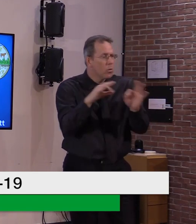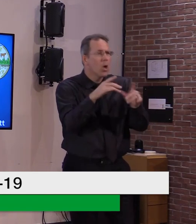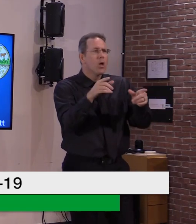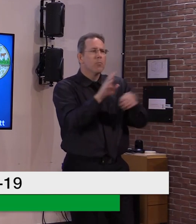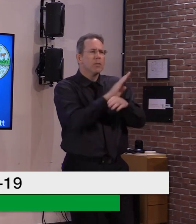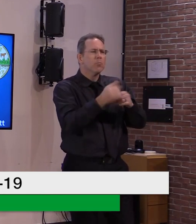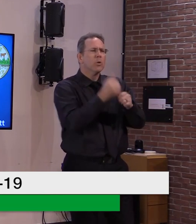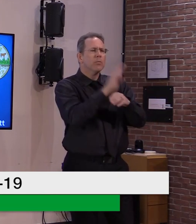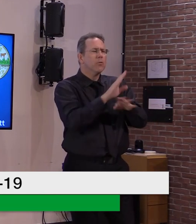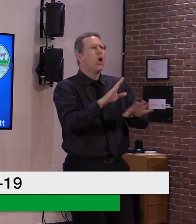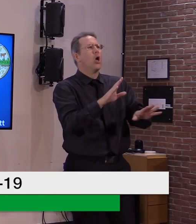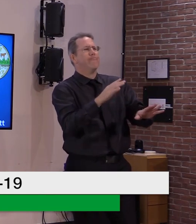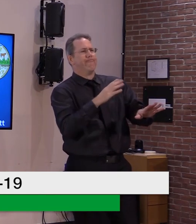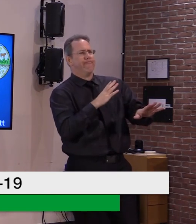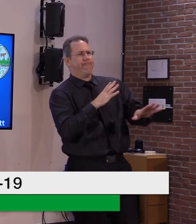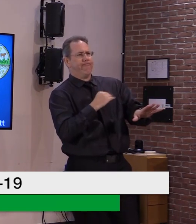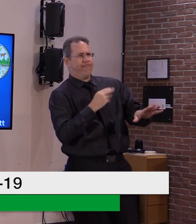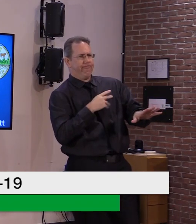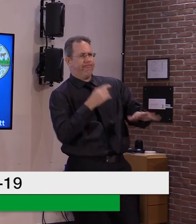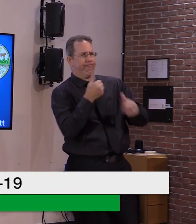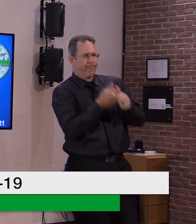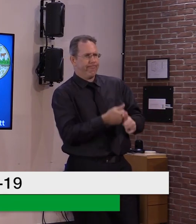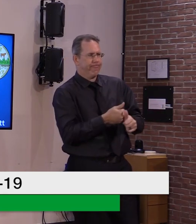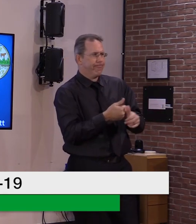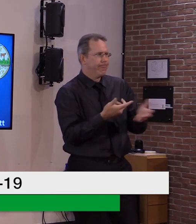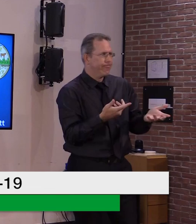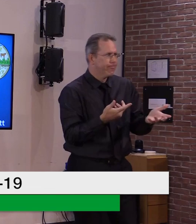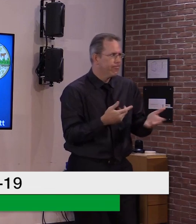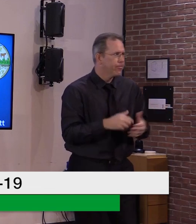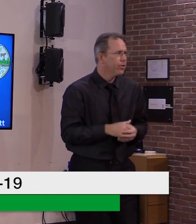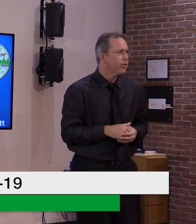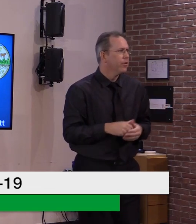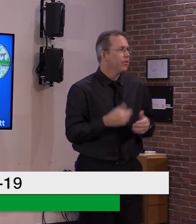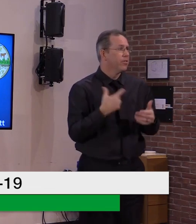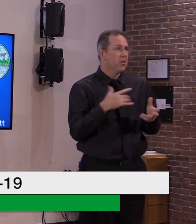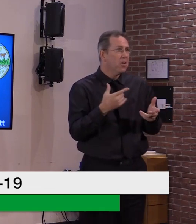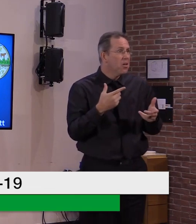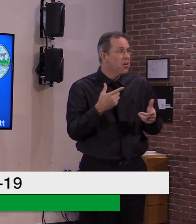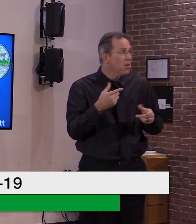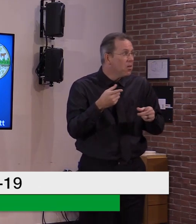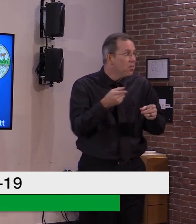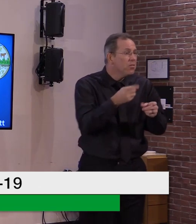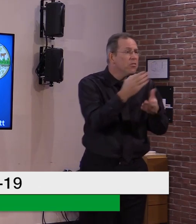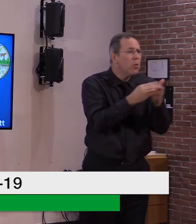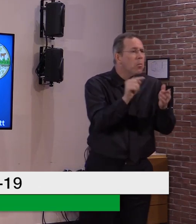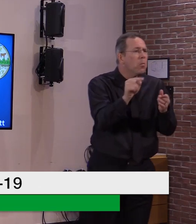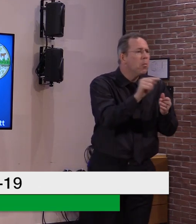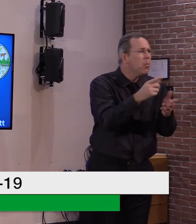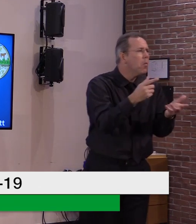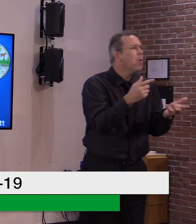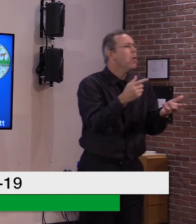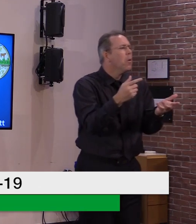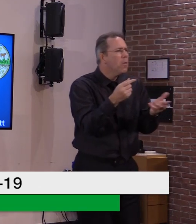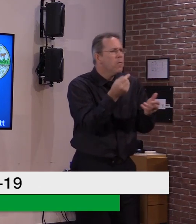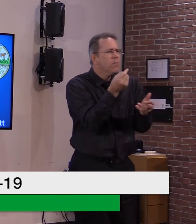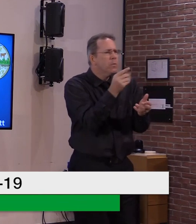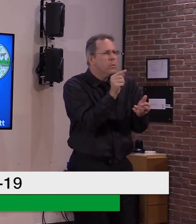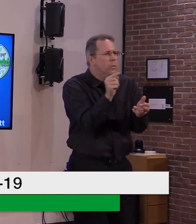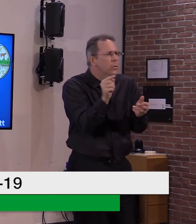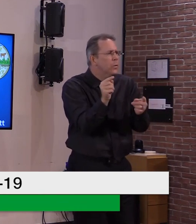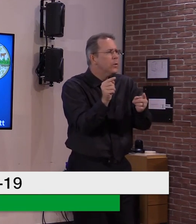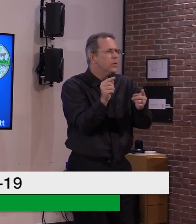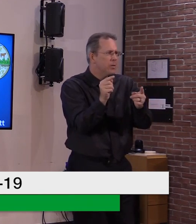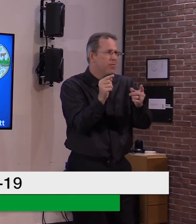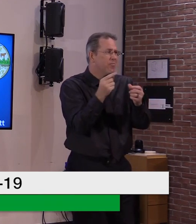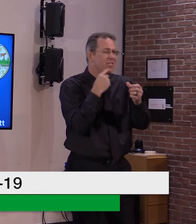on non-compliance but again that number is a tiny handful compared to the thousands